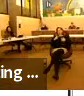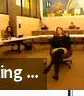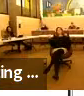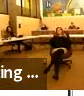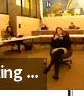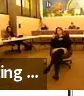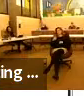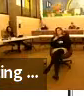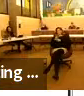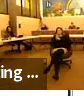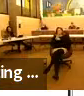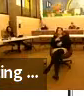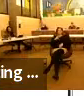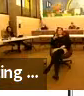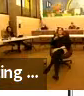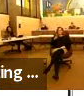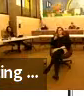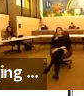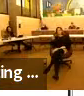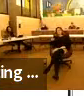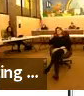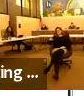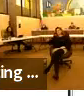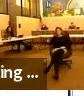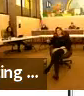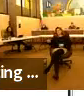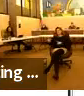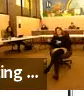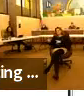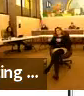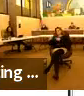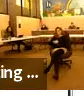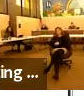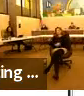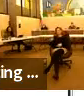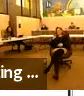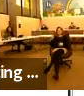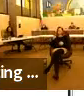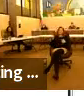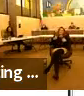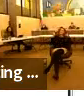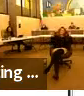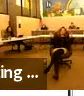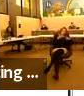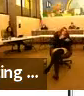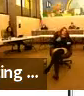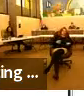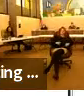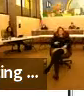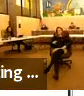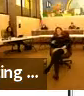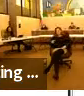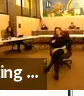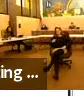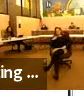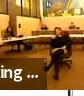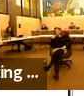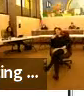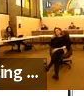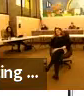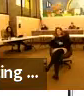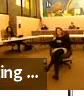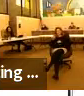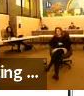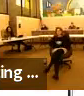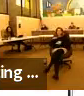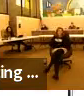Henrietta Road. It's not a cross dock type facility where you have big trucks coming in and then small vans flying in the other. It's, it's